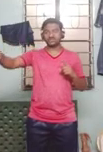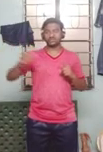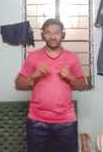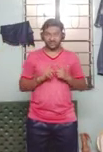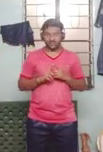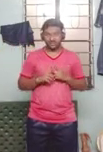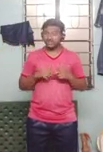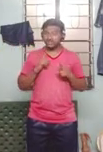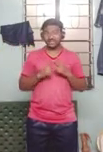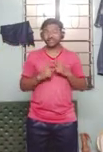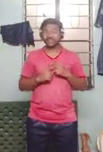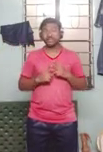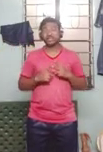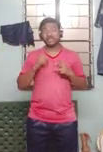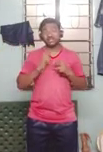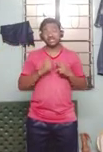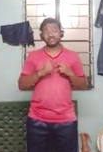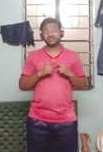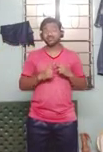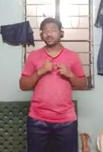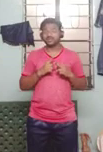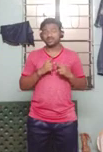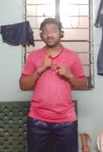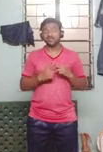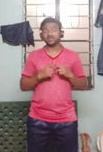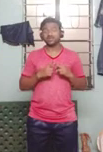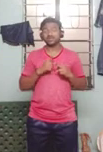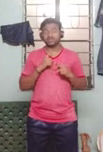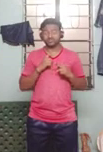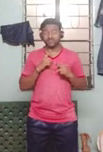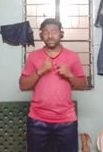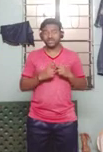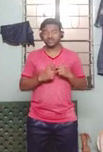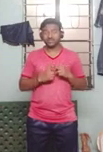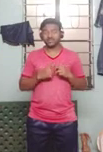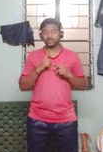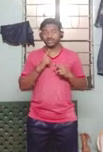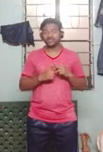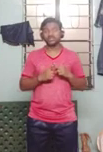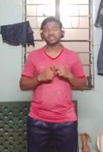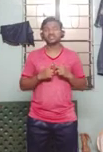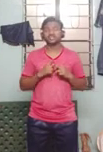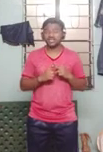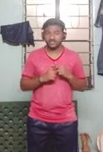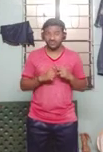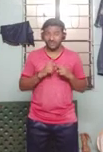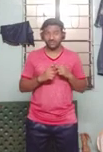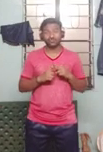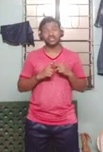your memory. Second one, it has a personal, or it has a particular initialization value, that